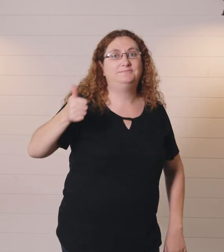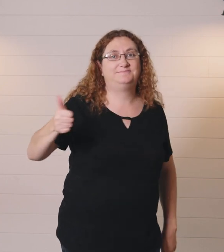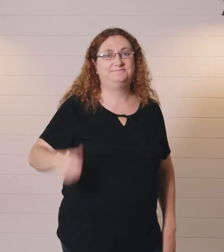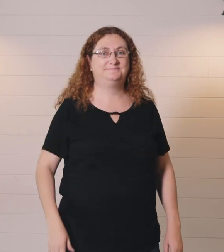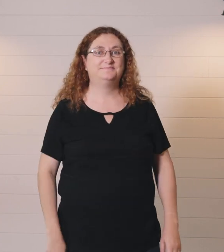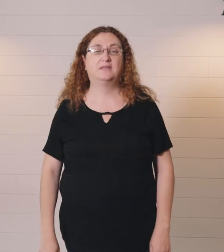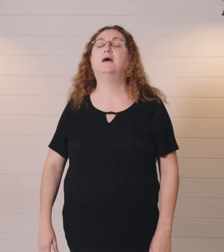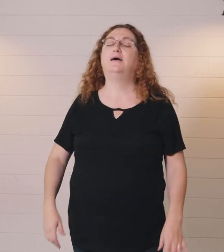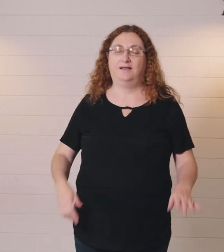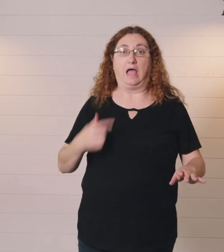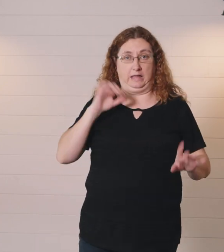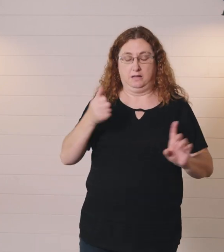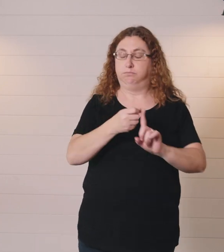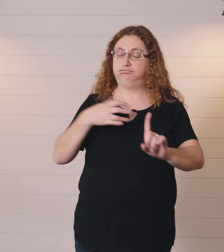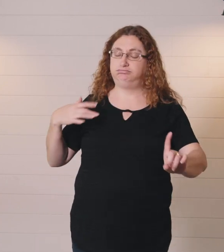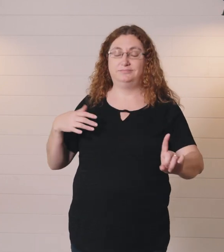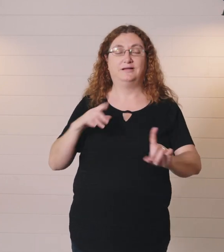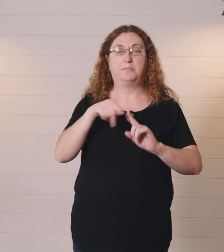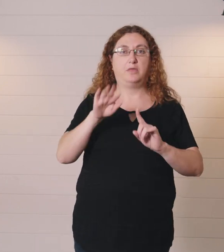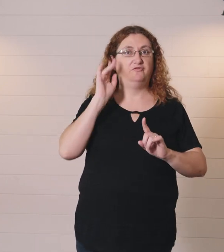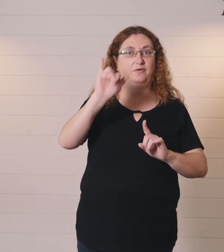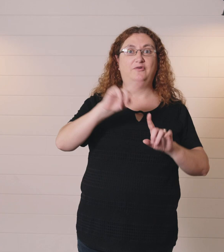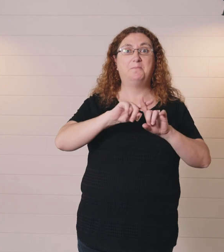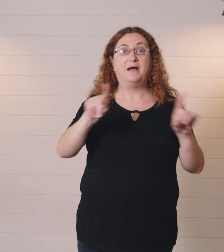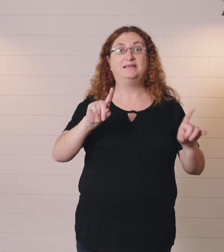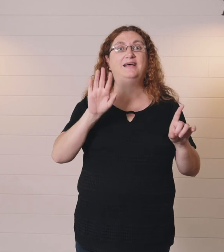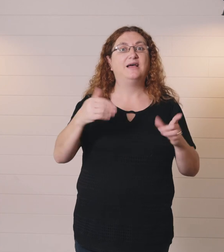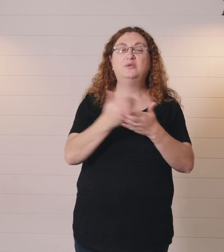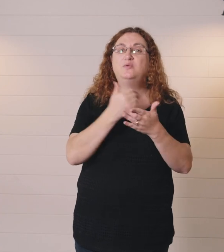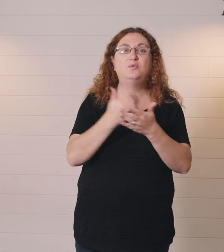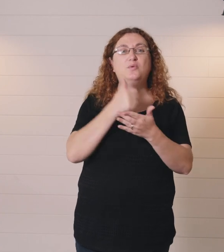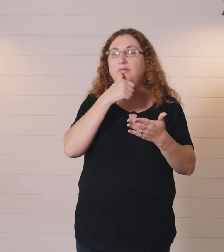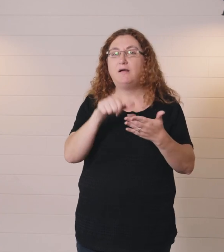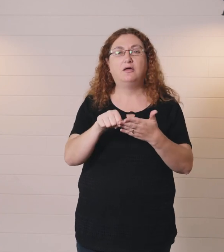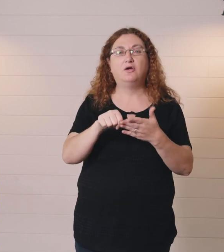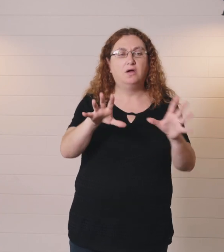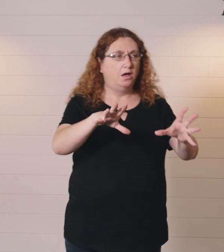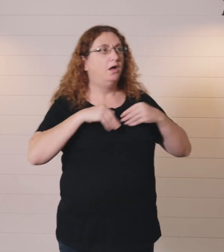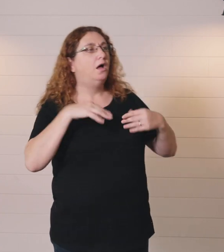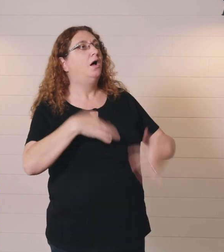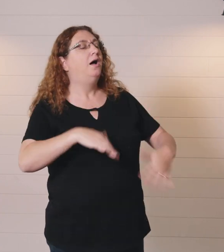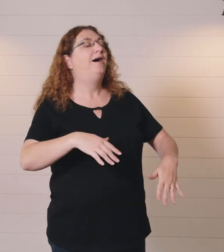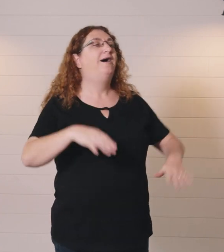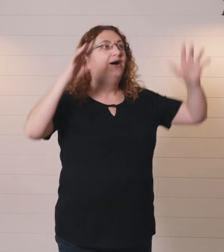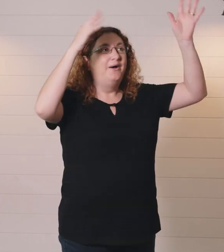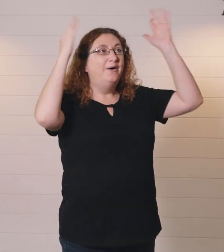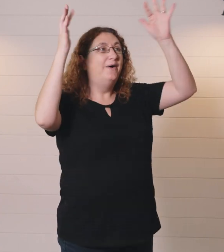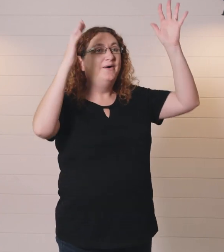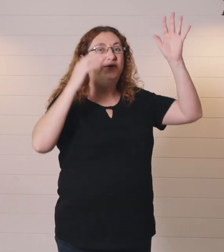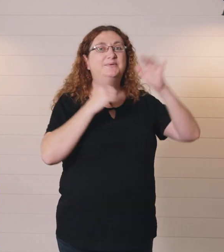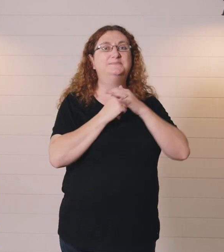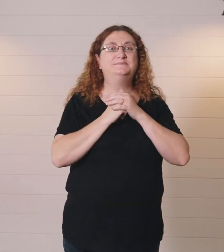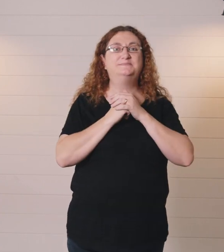said if time allowed, but this new edict was received obviously with great joy, with rejoicing. In